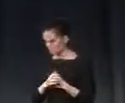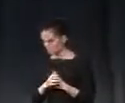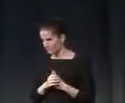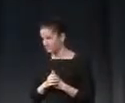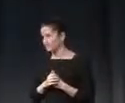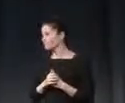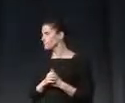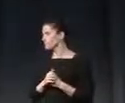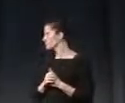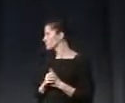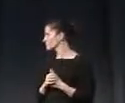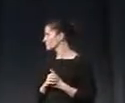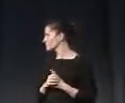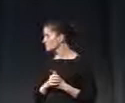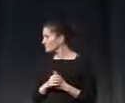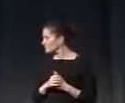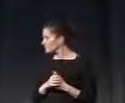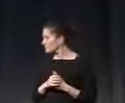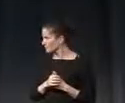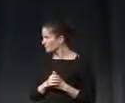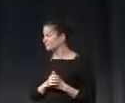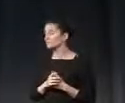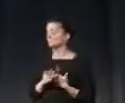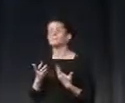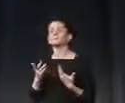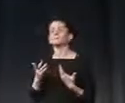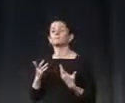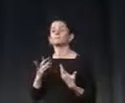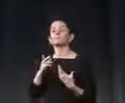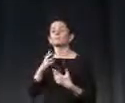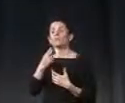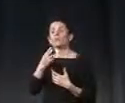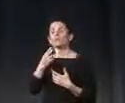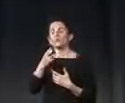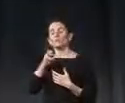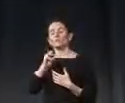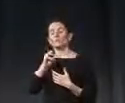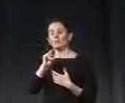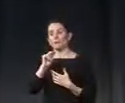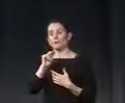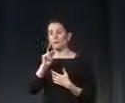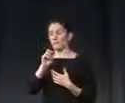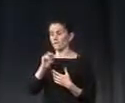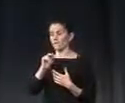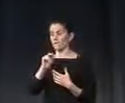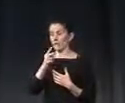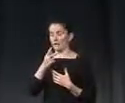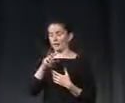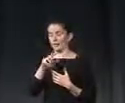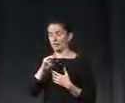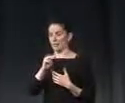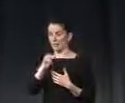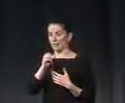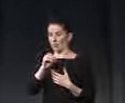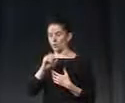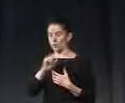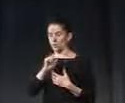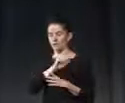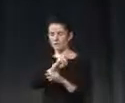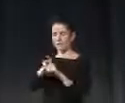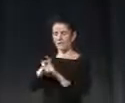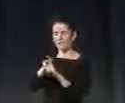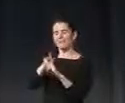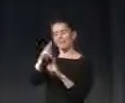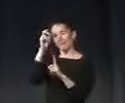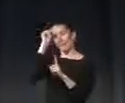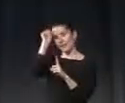different vowels produced. Working in Germany, Hermann von Helmholtz applied Joseph Fourier's analytic theory of heat to